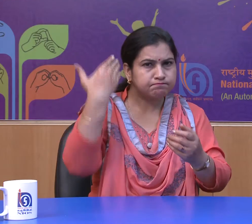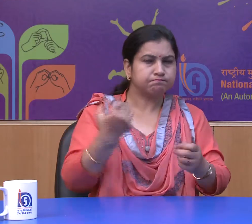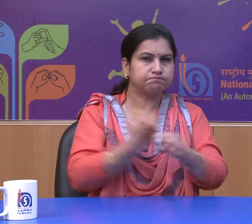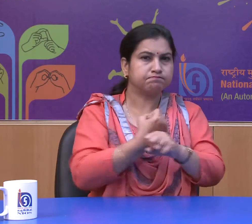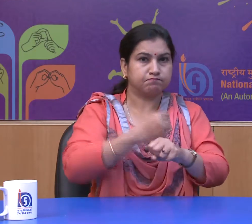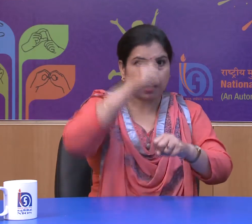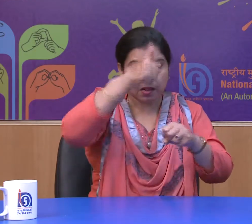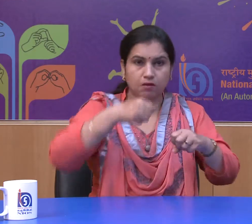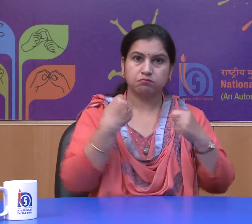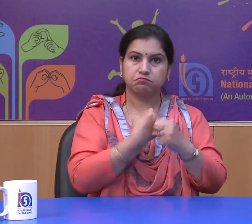India.